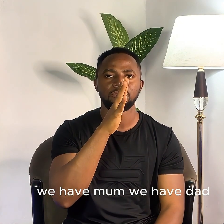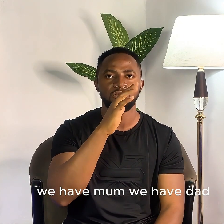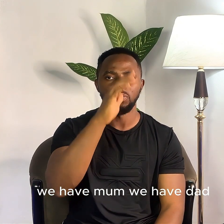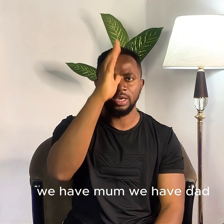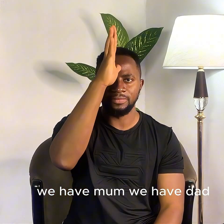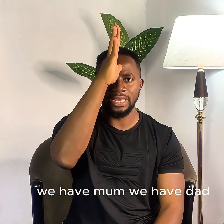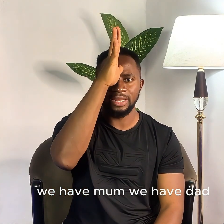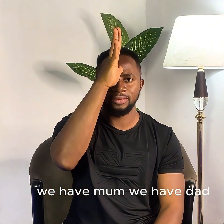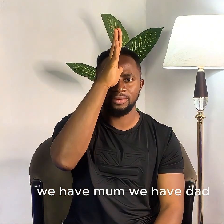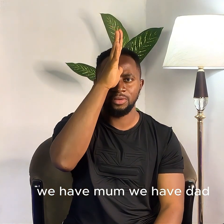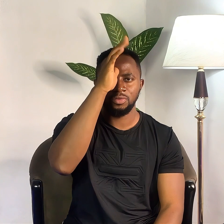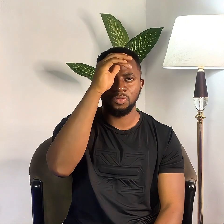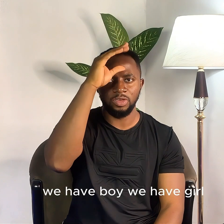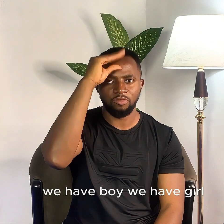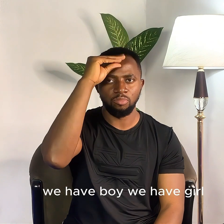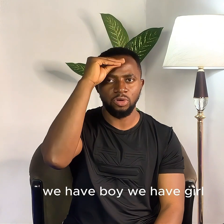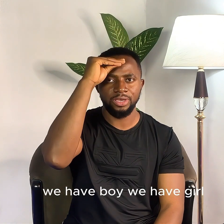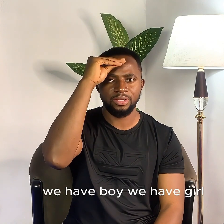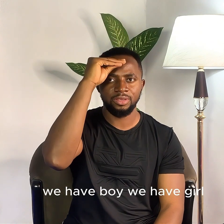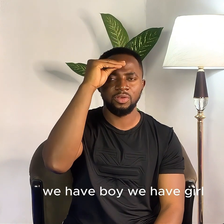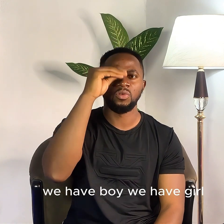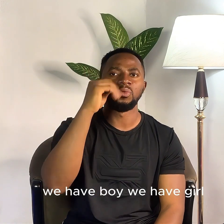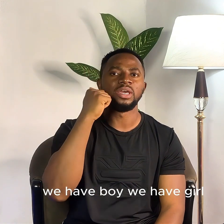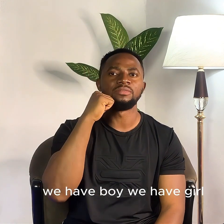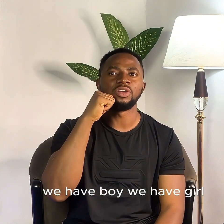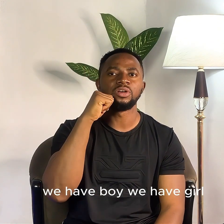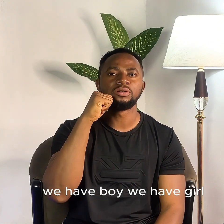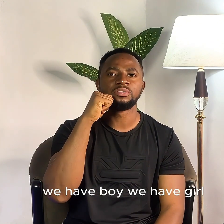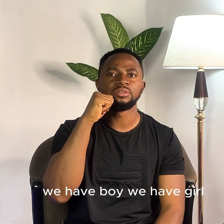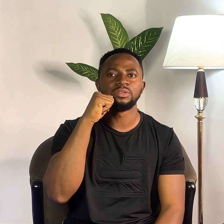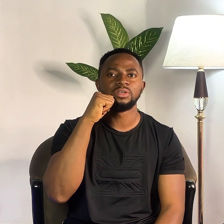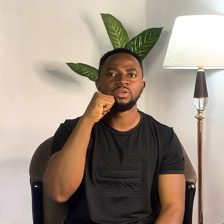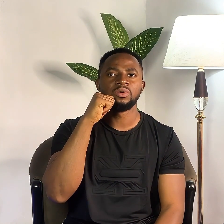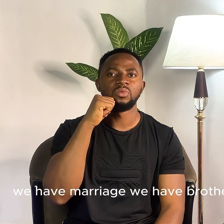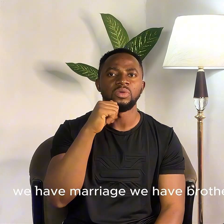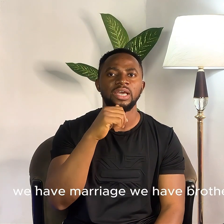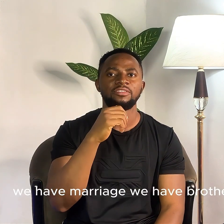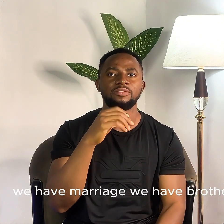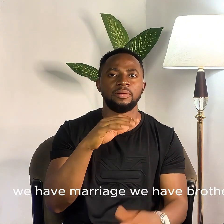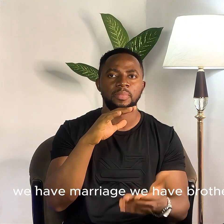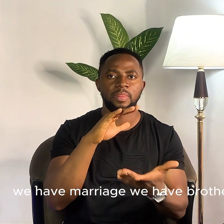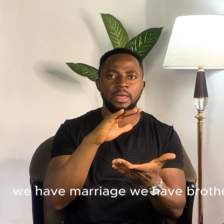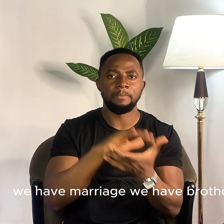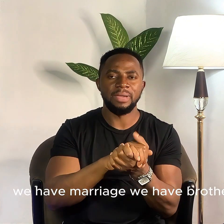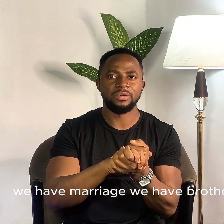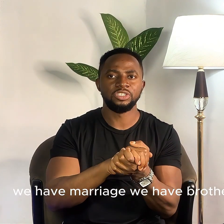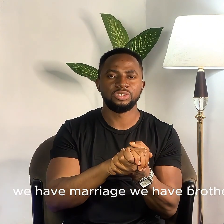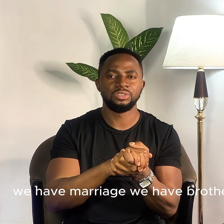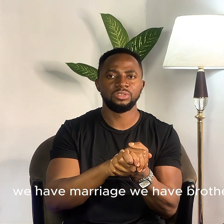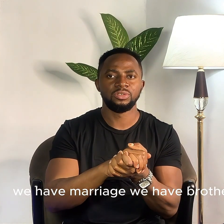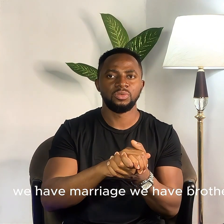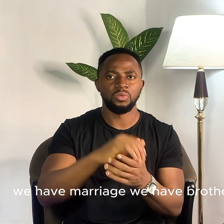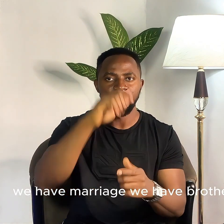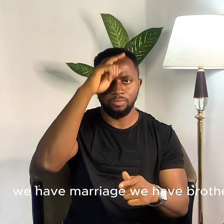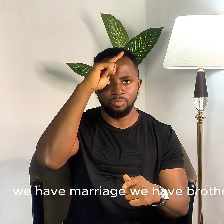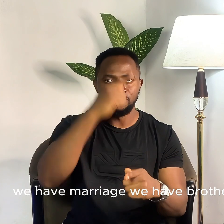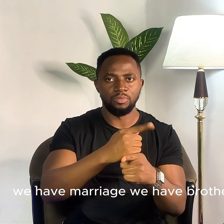we have dad, we have boy, we have girl, we have marriage, we have